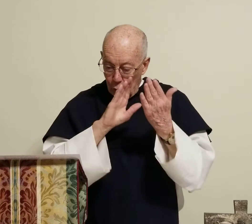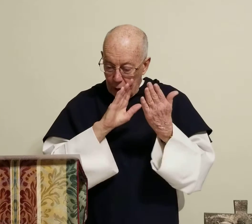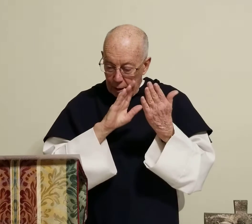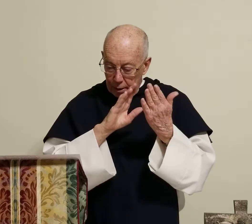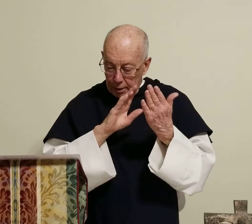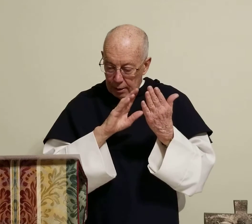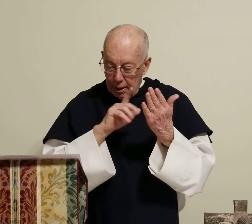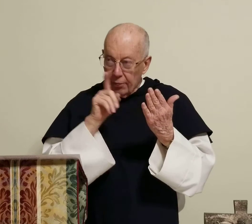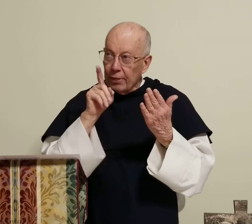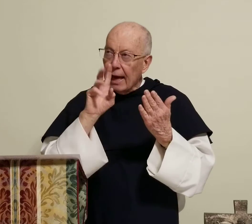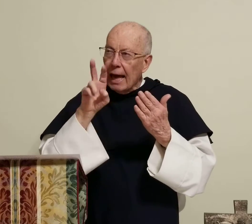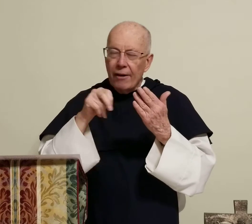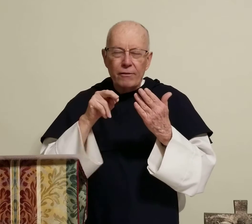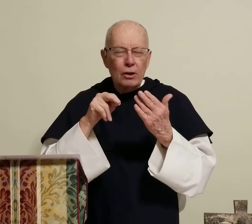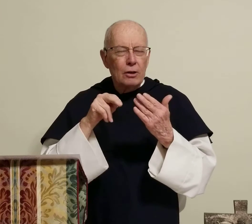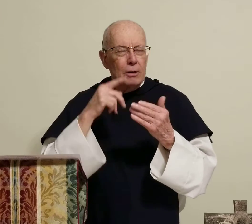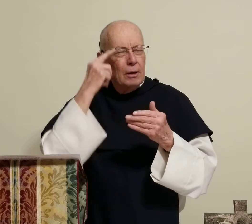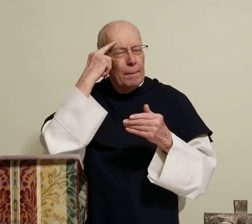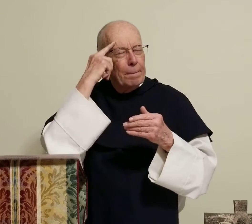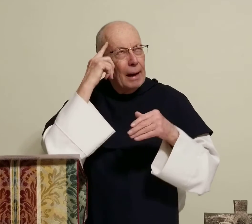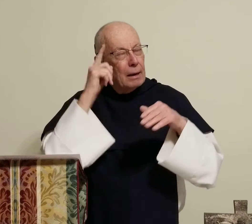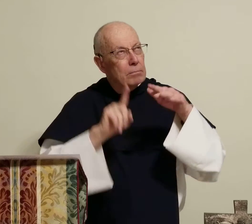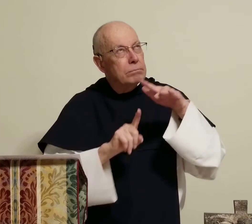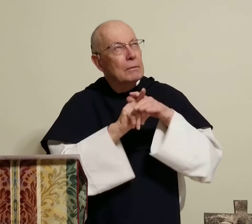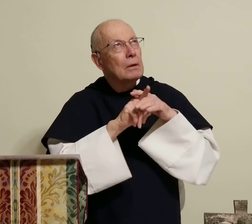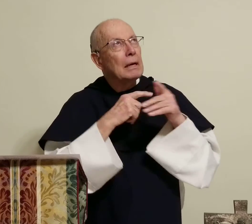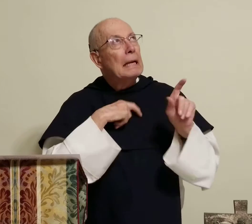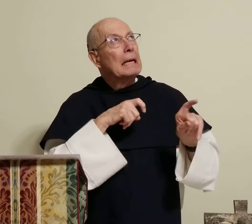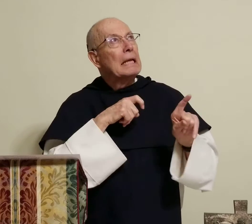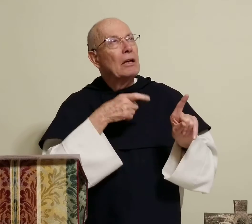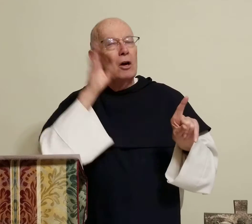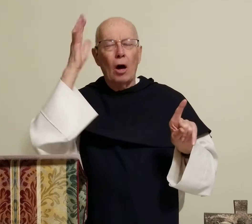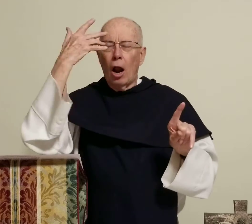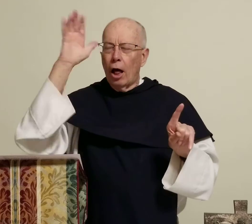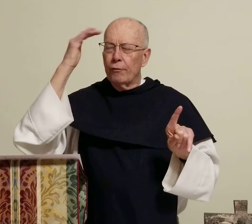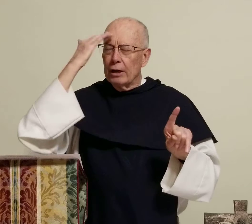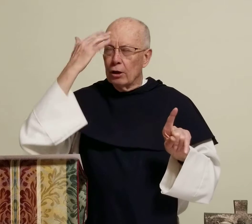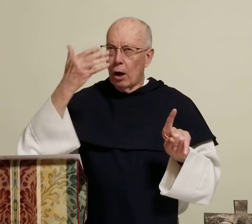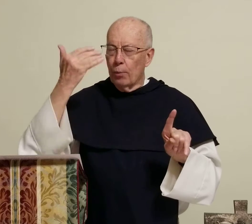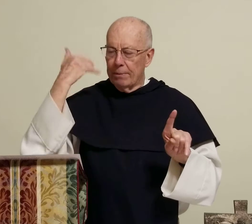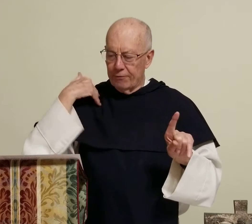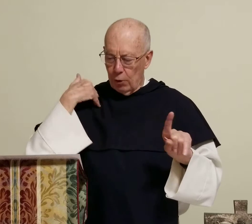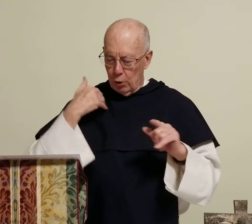before the other man need. God already knows before.